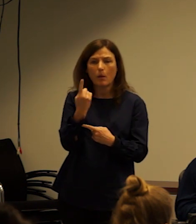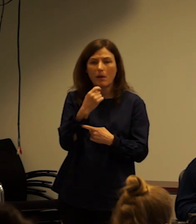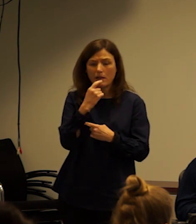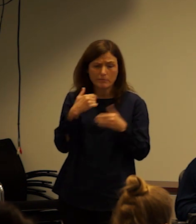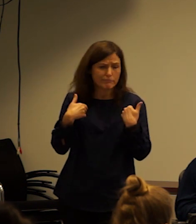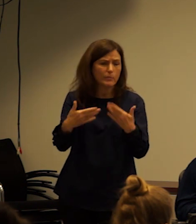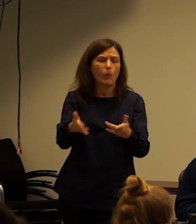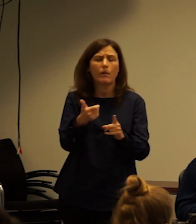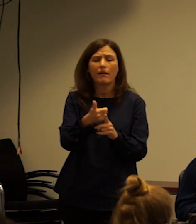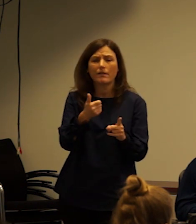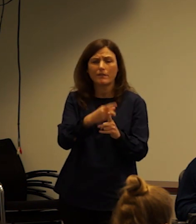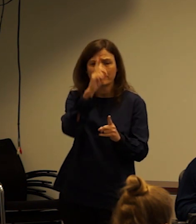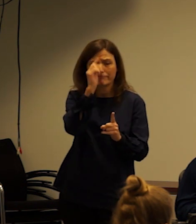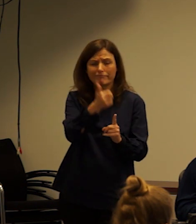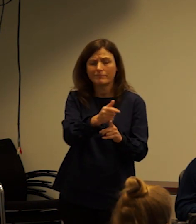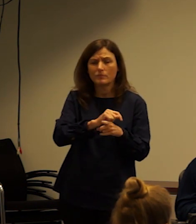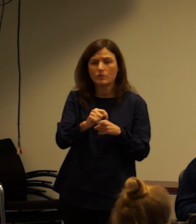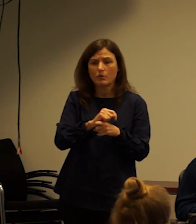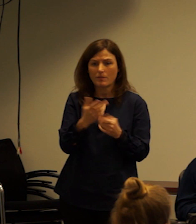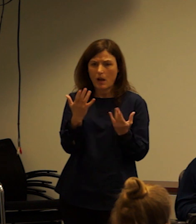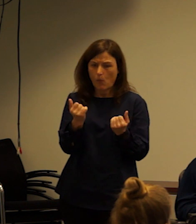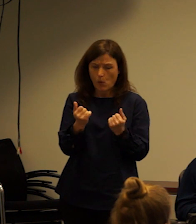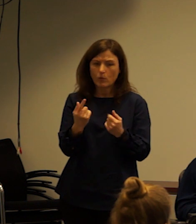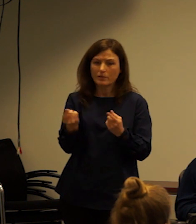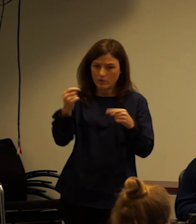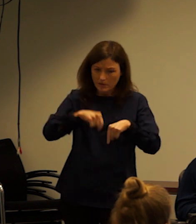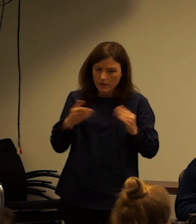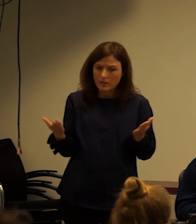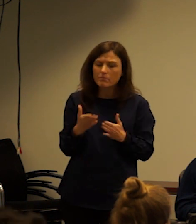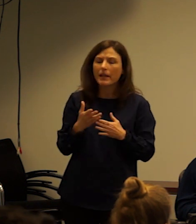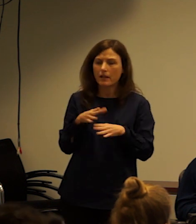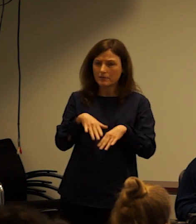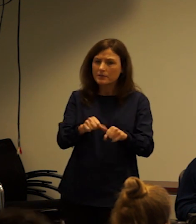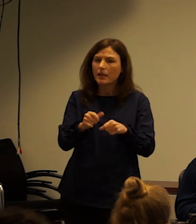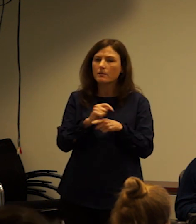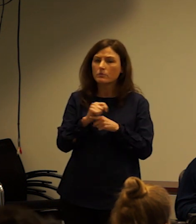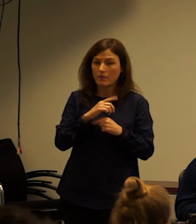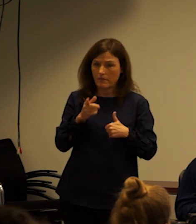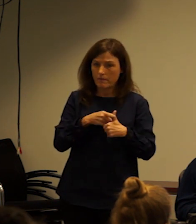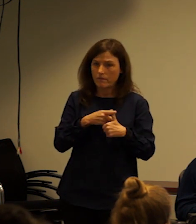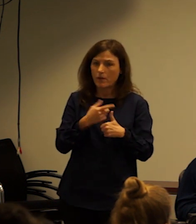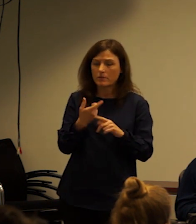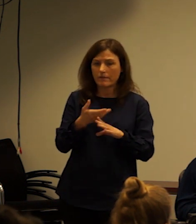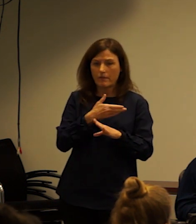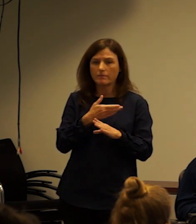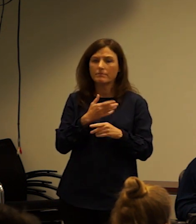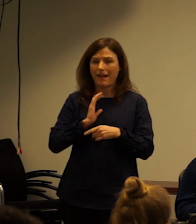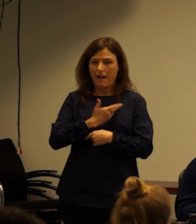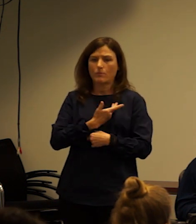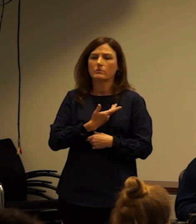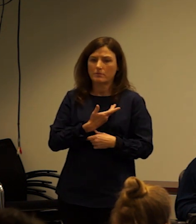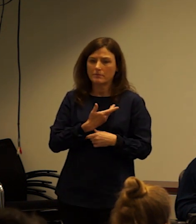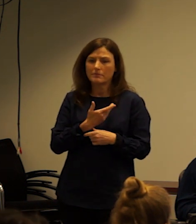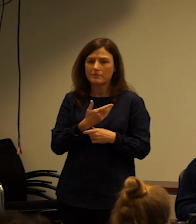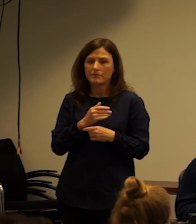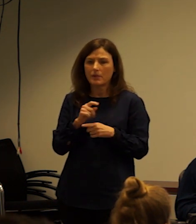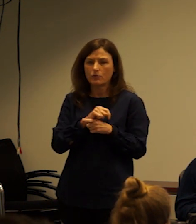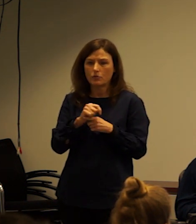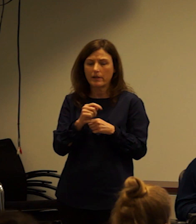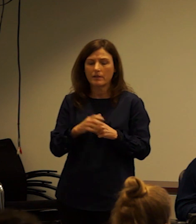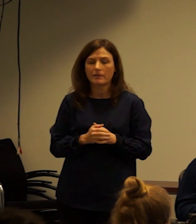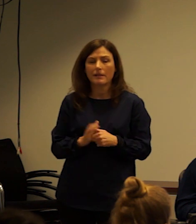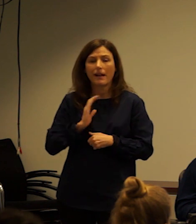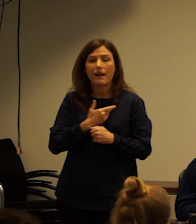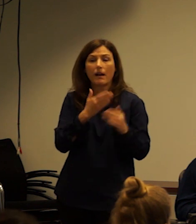can go train. I want them to have received this training first, okay, from us. Our